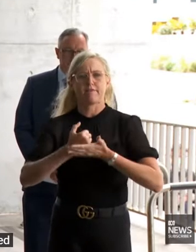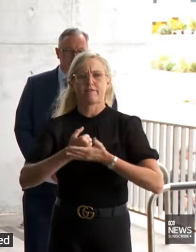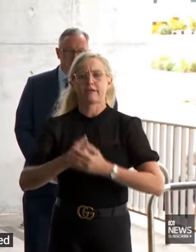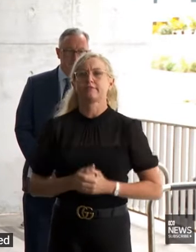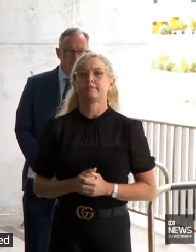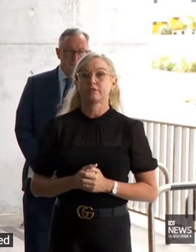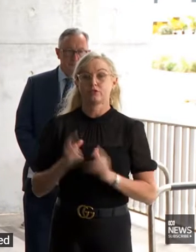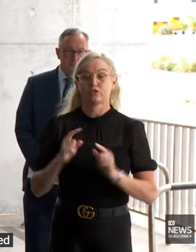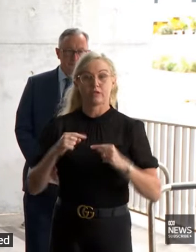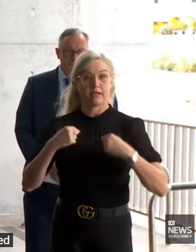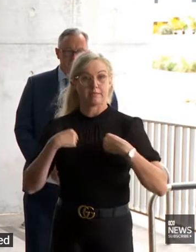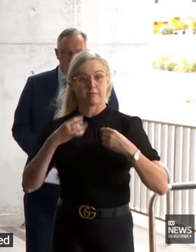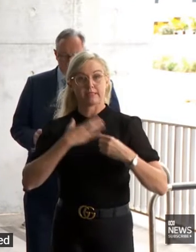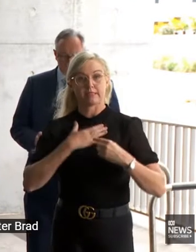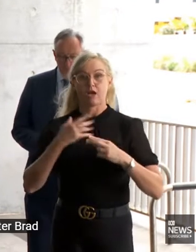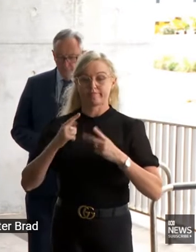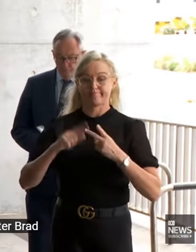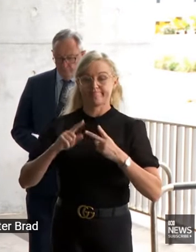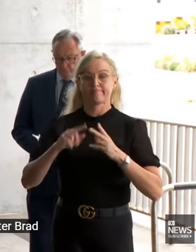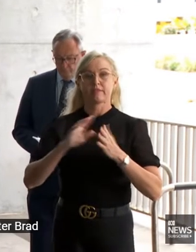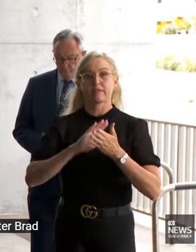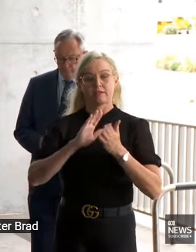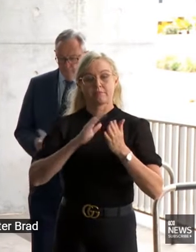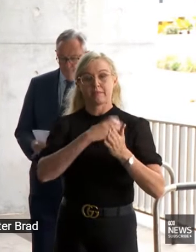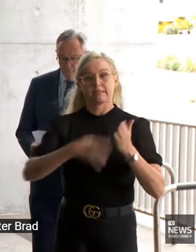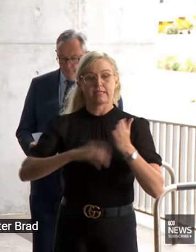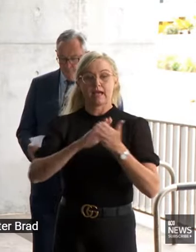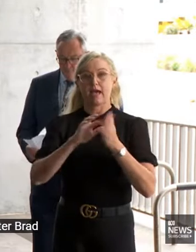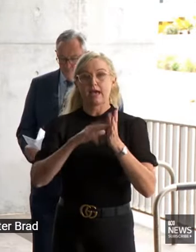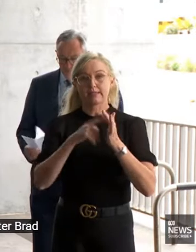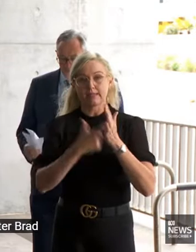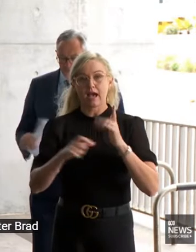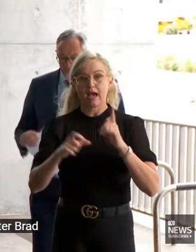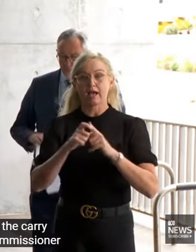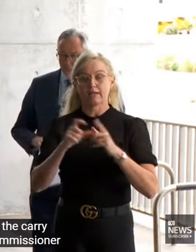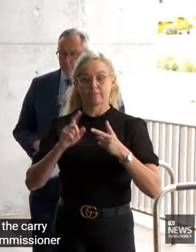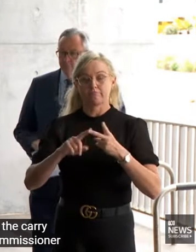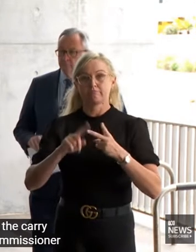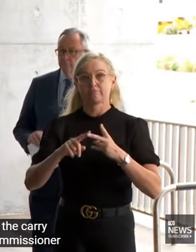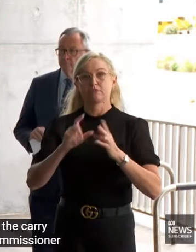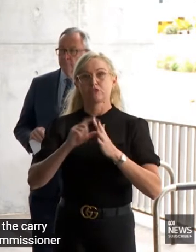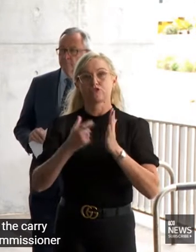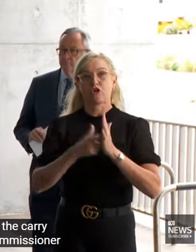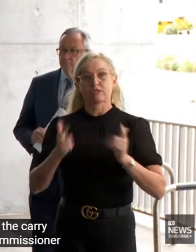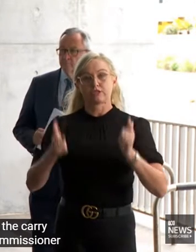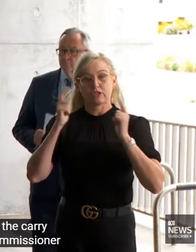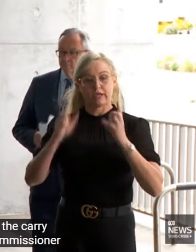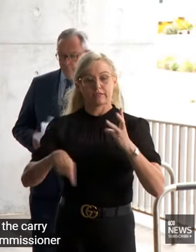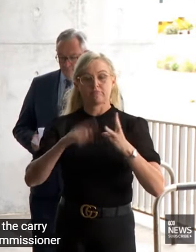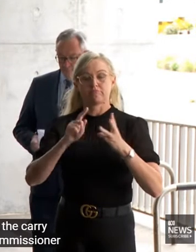Chief Health Officer, Dr. Kerry Chan, and the Acting Commissioner of New South Wales Ambulance, David Dutton.